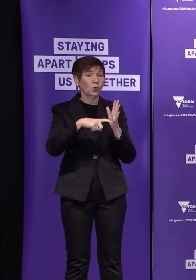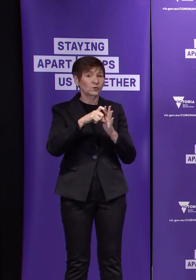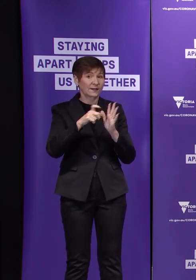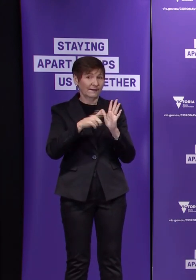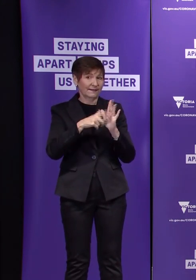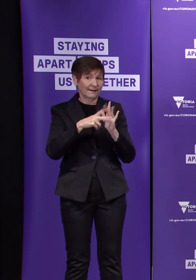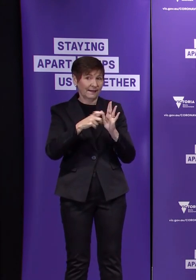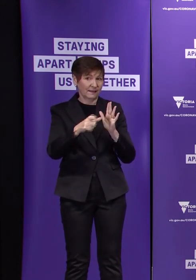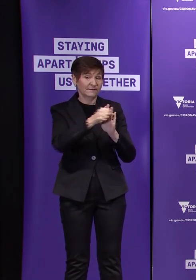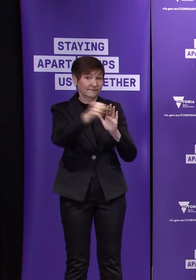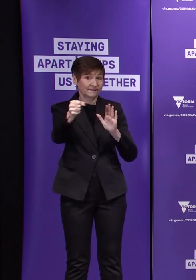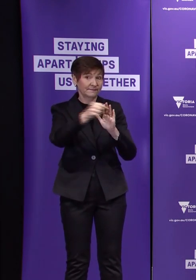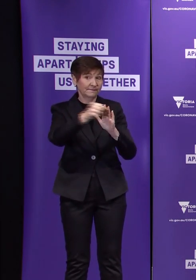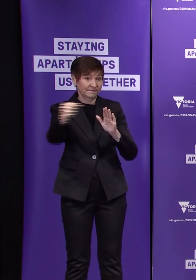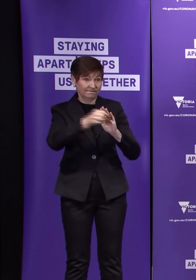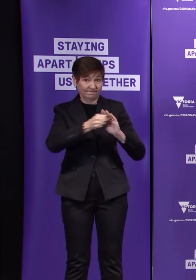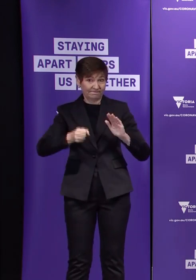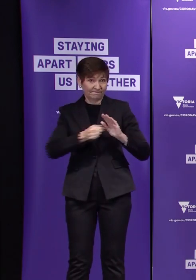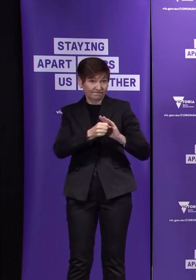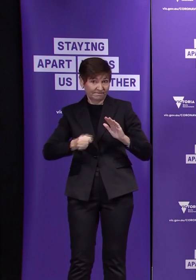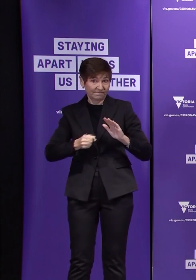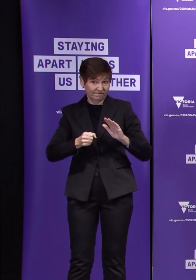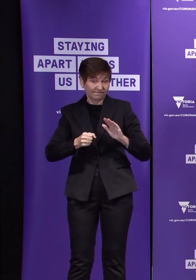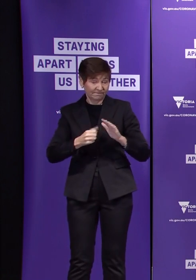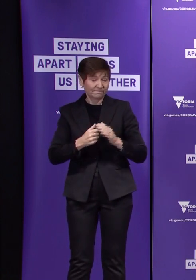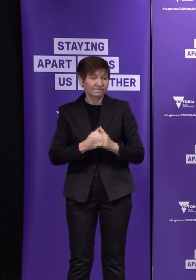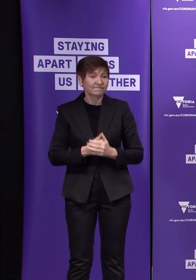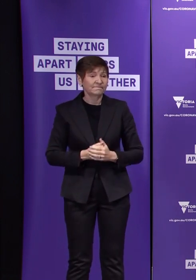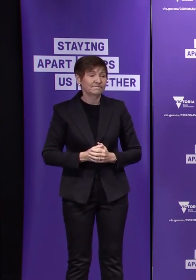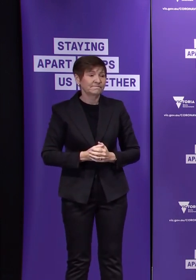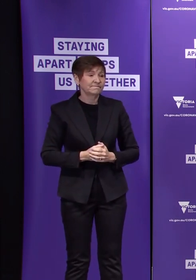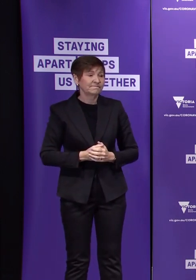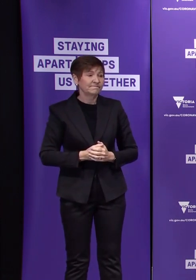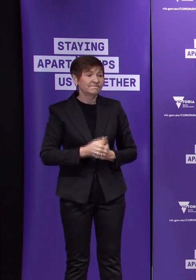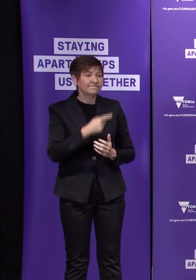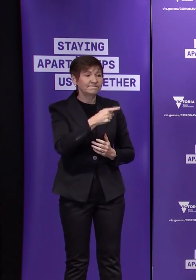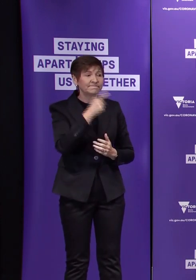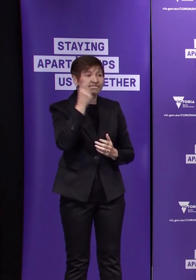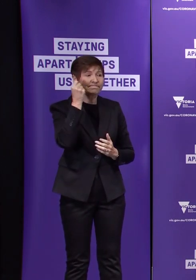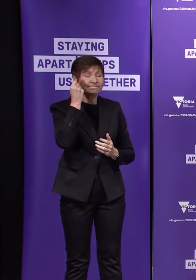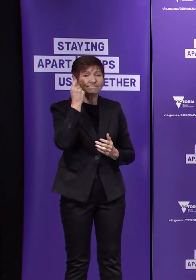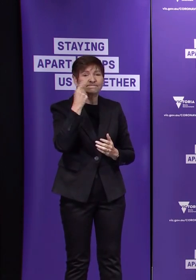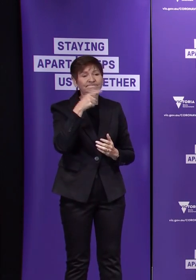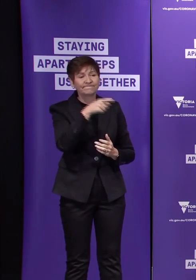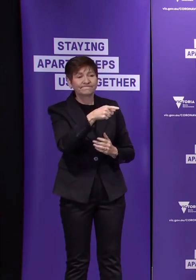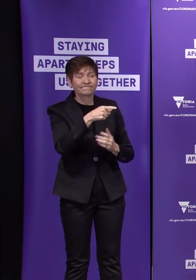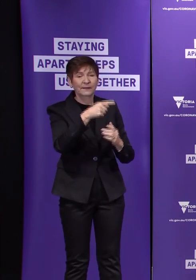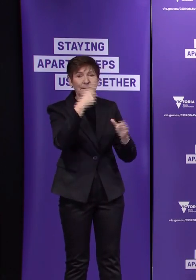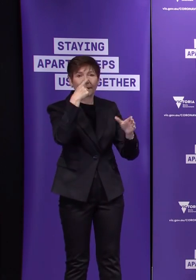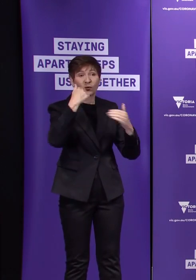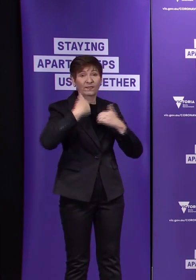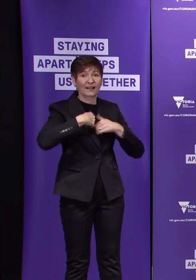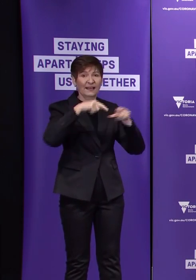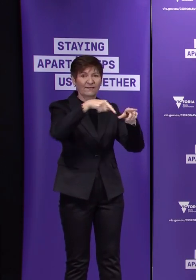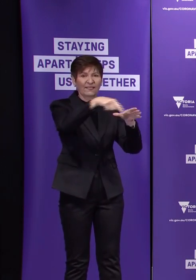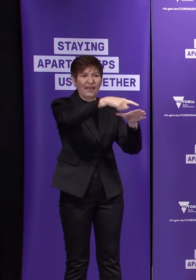lot of work going on in terms of wraparound services. As I think you appreciate, there's some very, very complex needs amongst